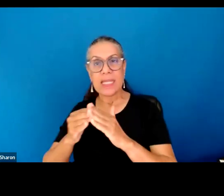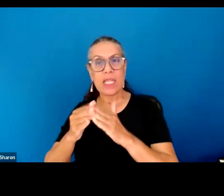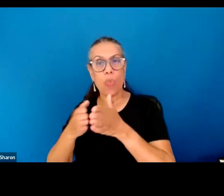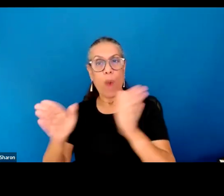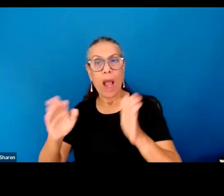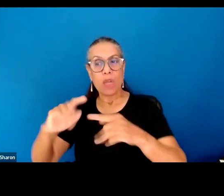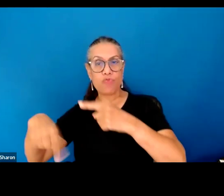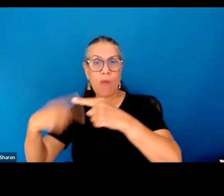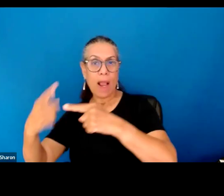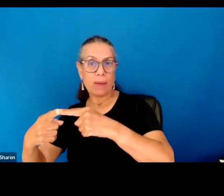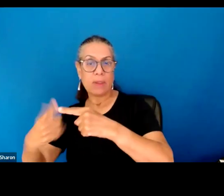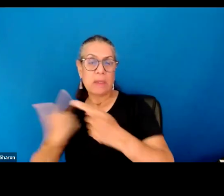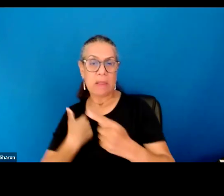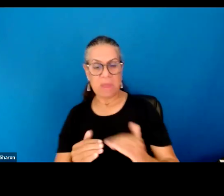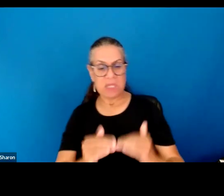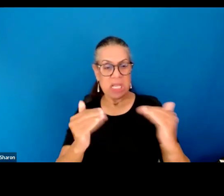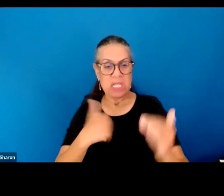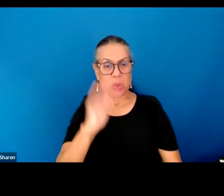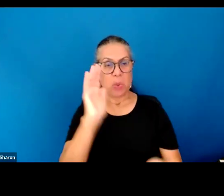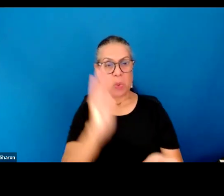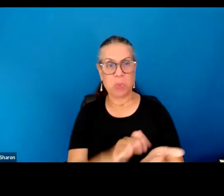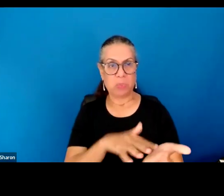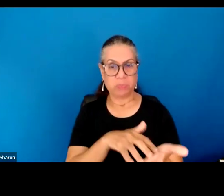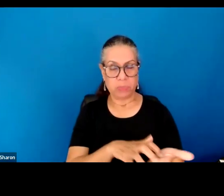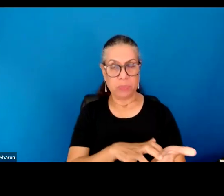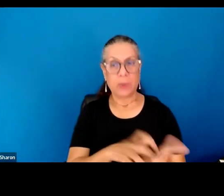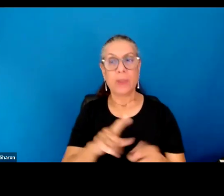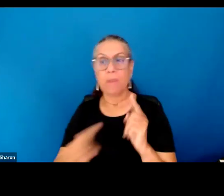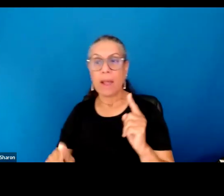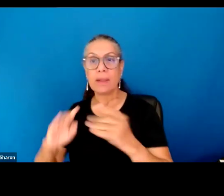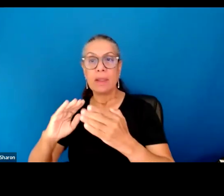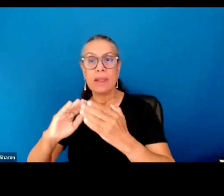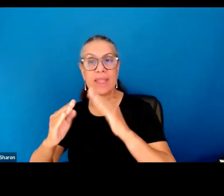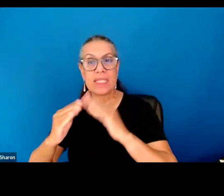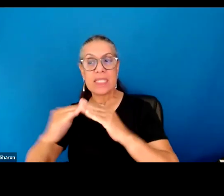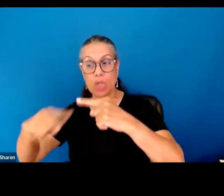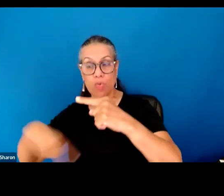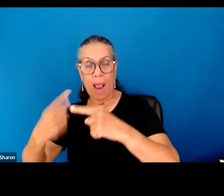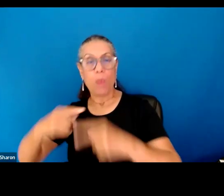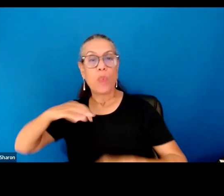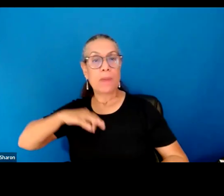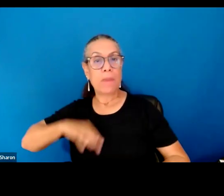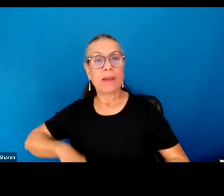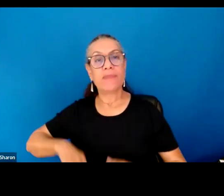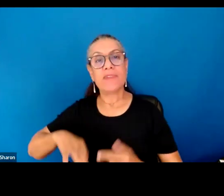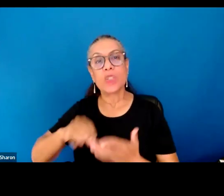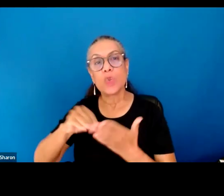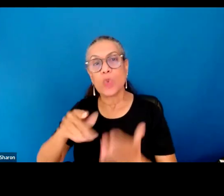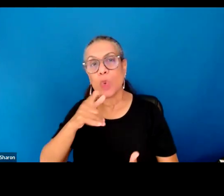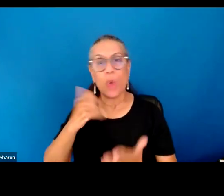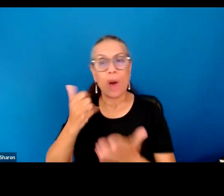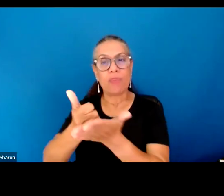socioeconomic tiers less impactful, and that the citywide round would disproportionately benefit students from higher socioeconomic